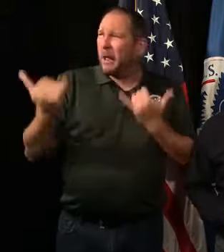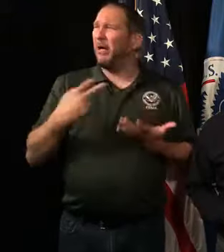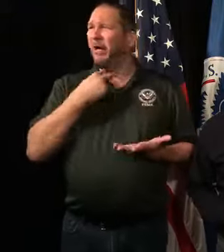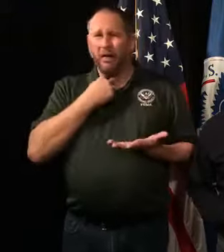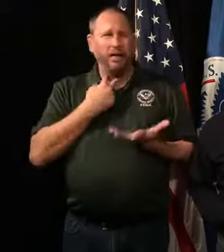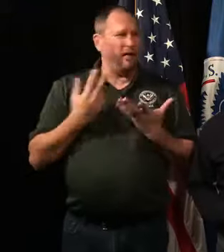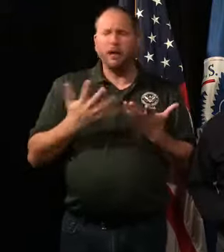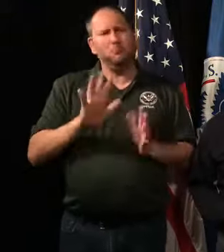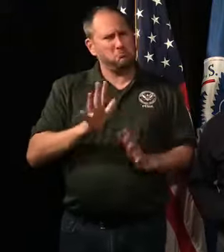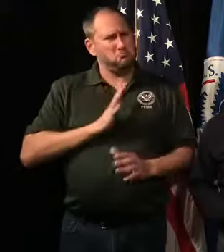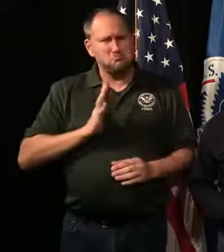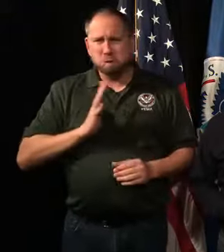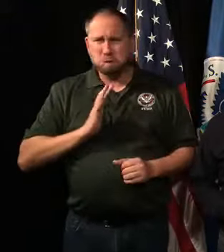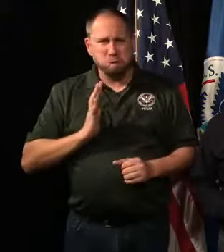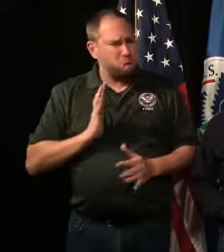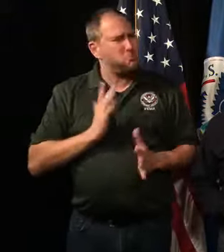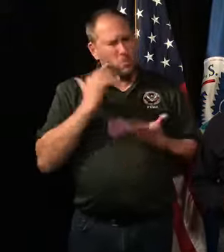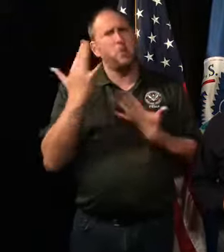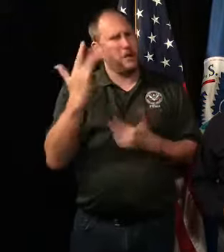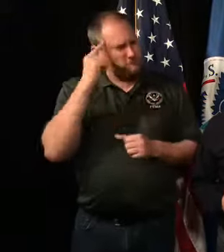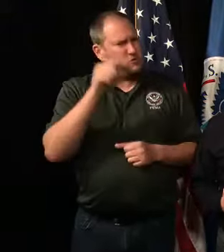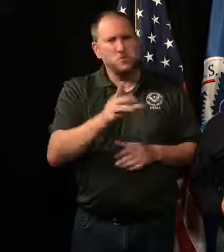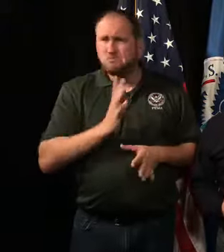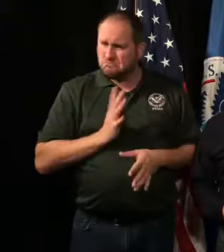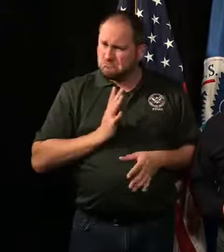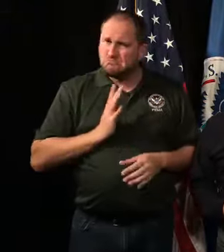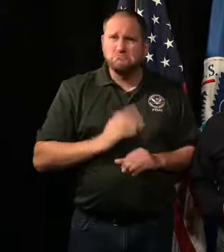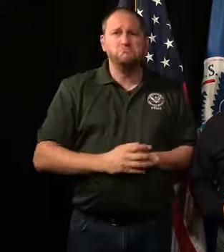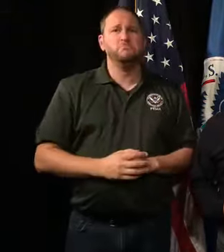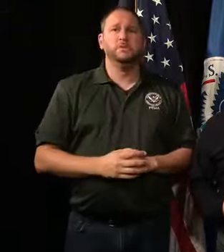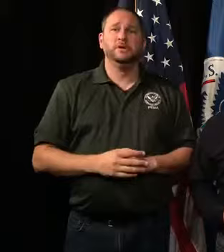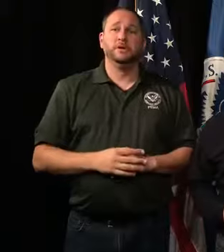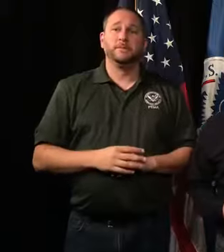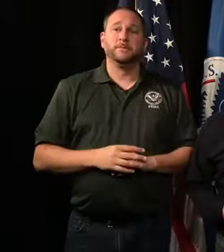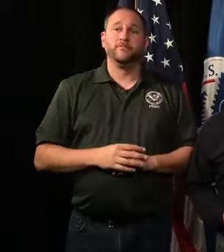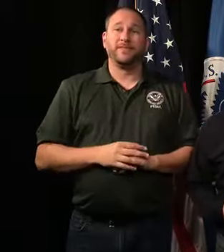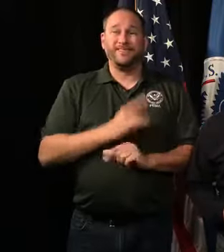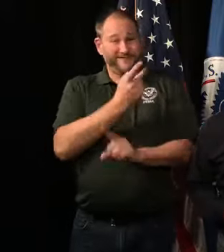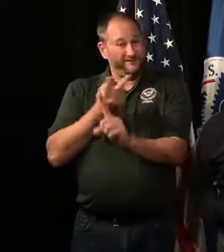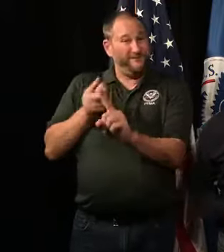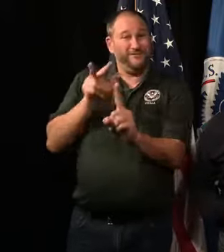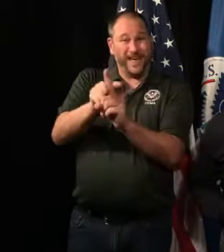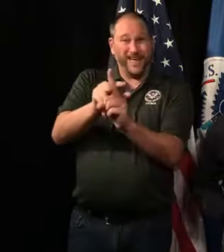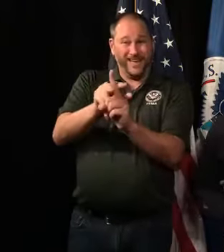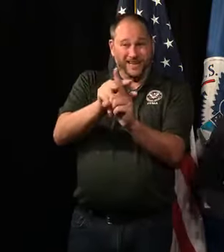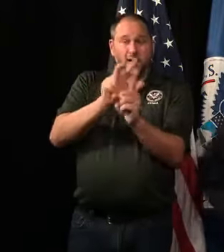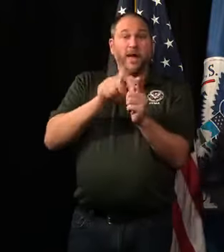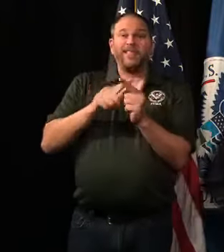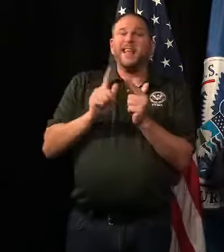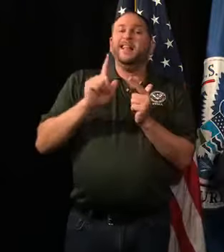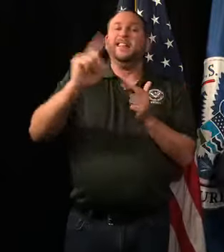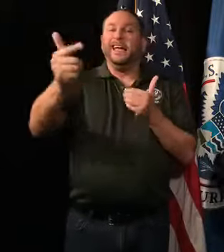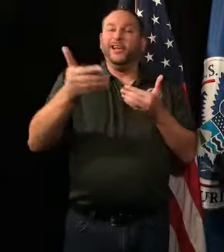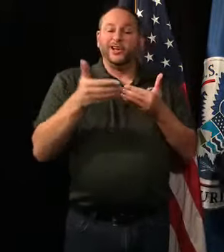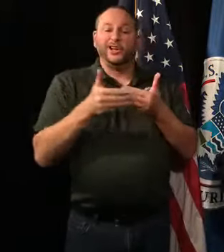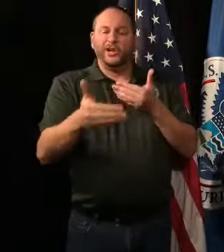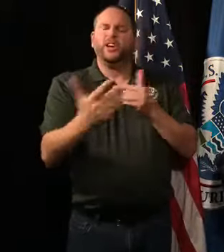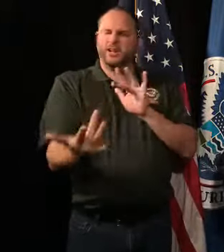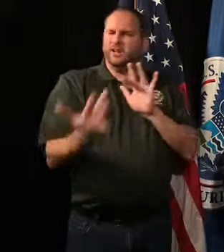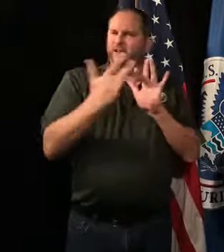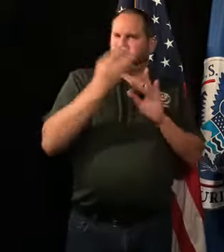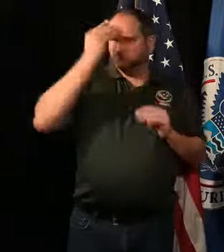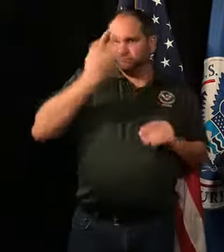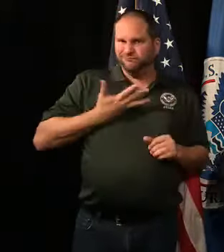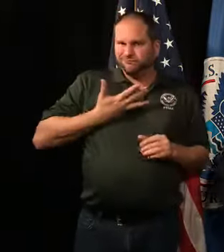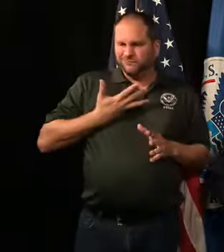for you. So once you file a claim, you will soon hear from an adjuster. They're going to need some information